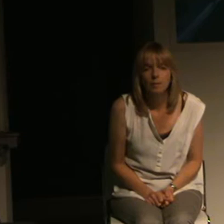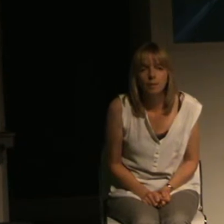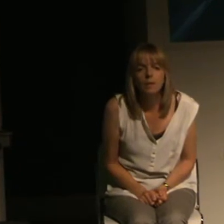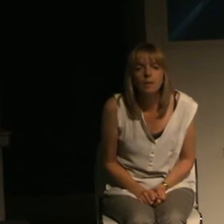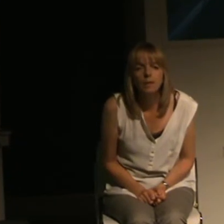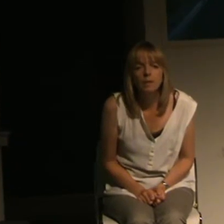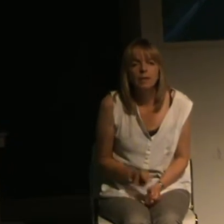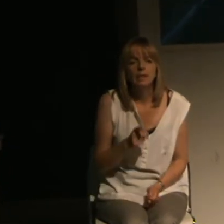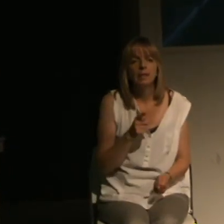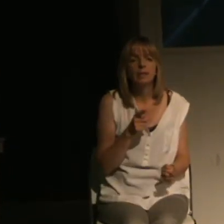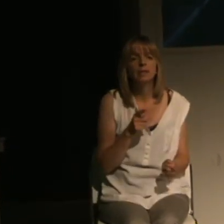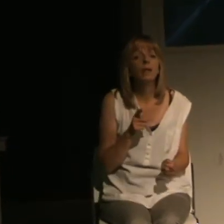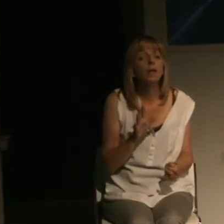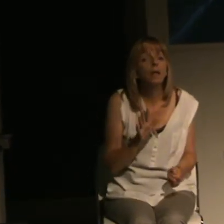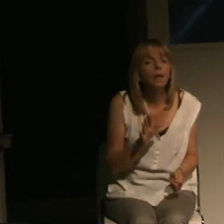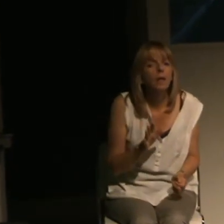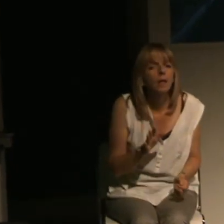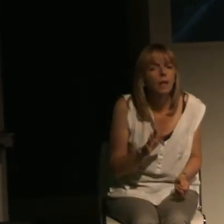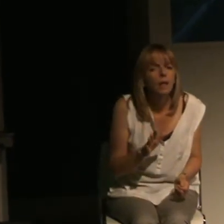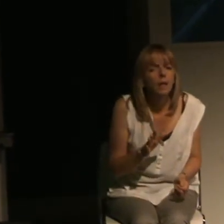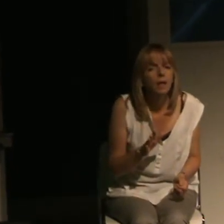Is it an alligator?